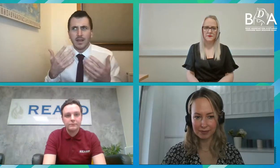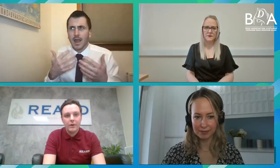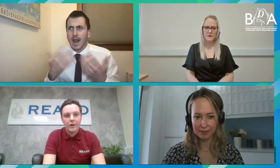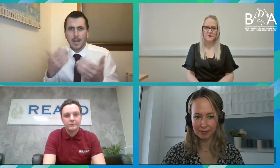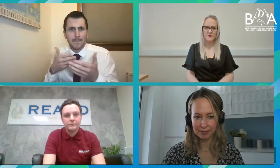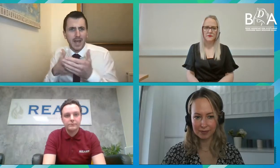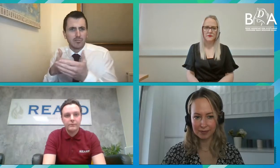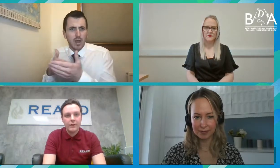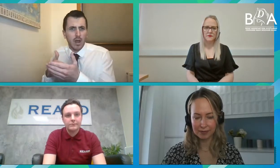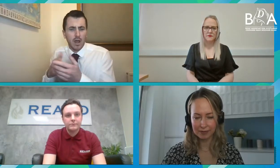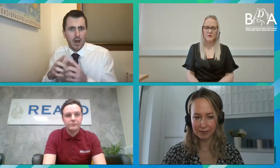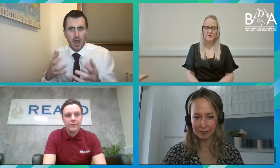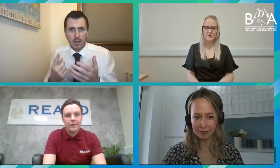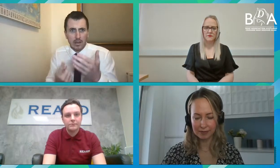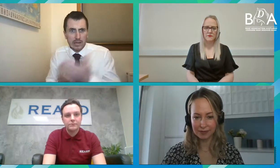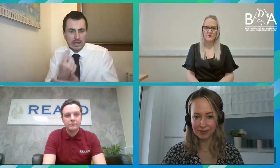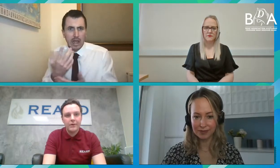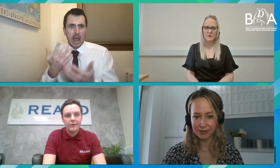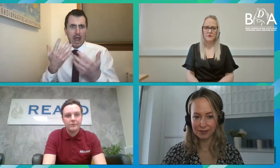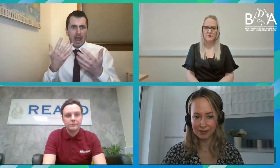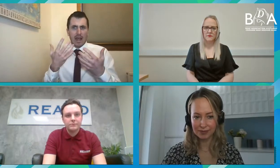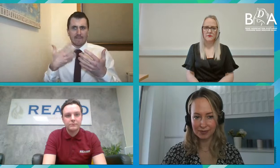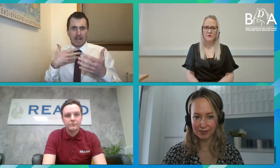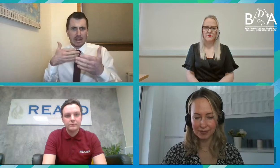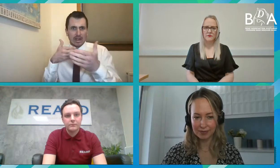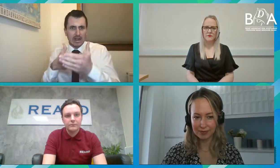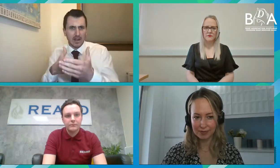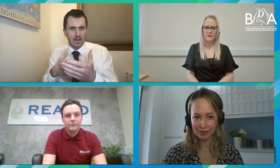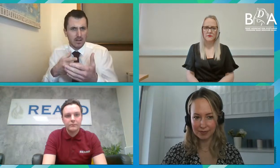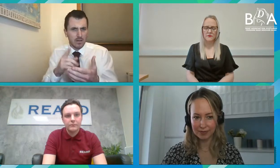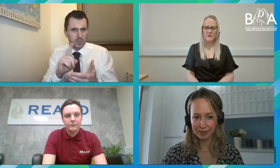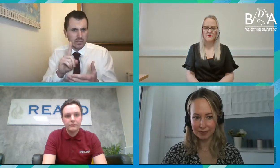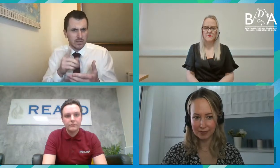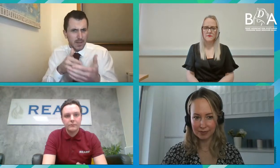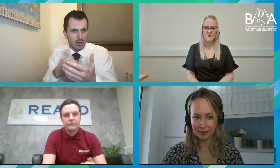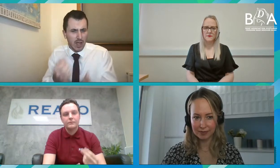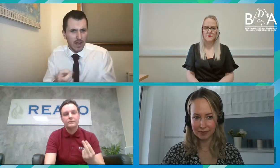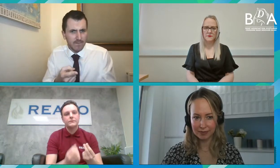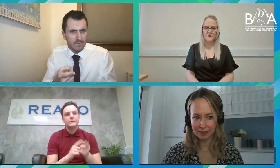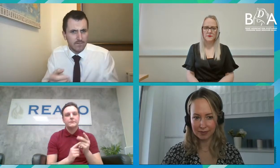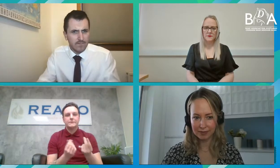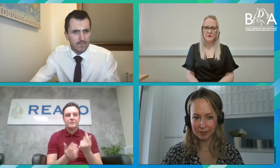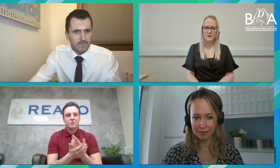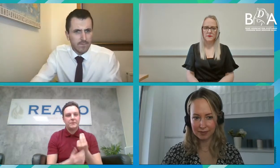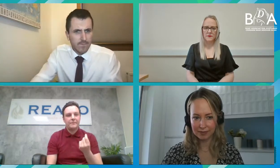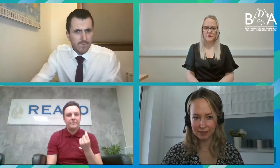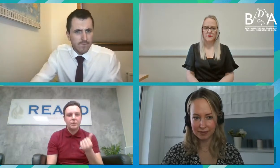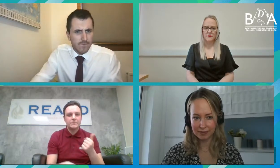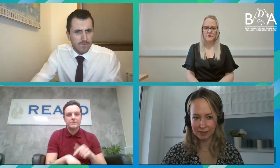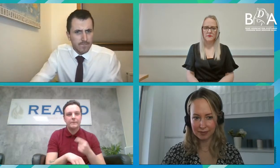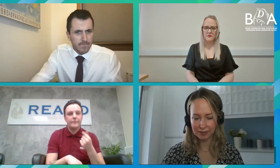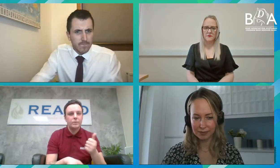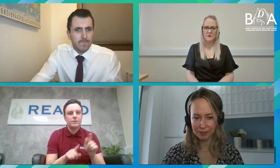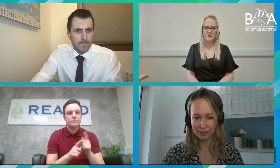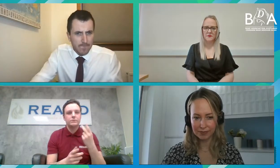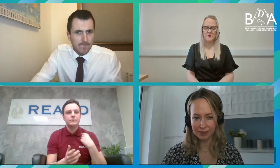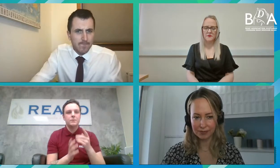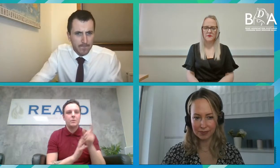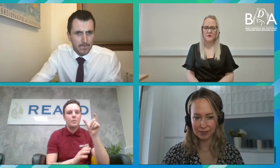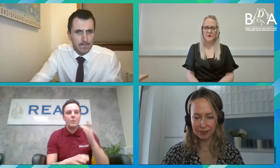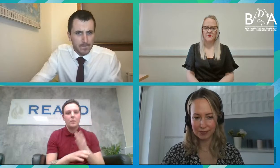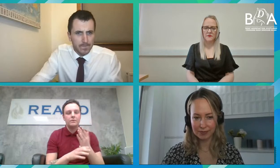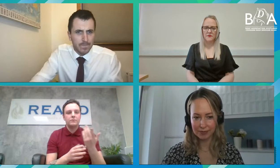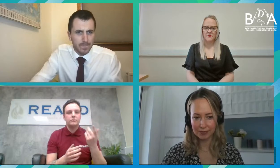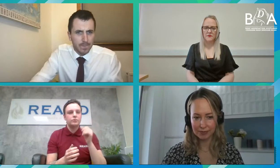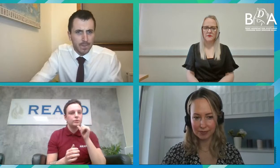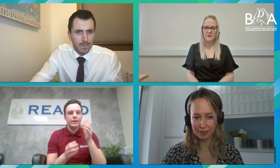programme. And what about any barriers? Did you encounter any barriers? To be